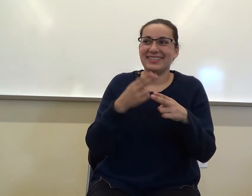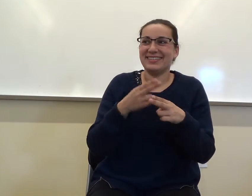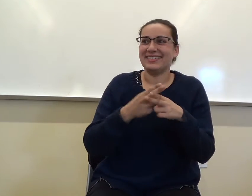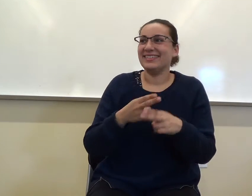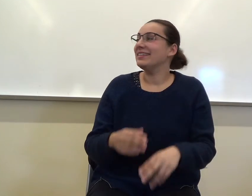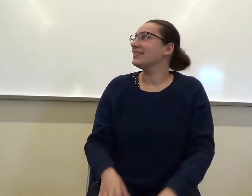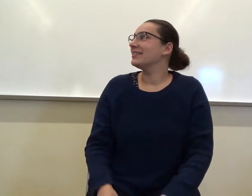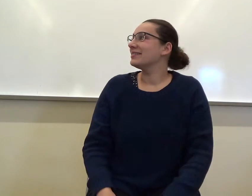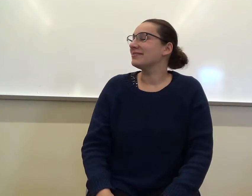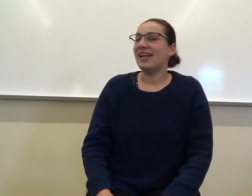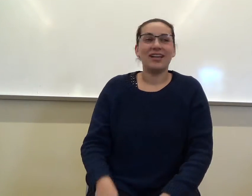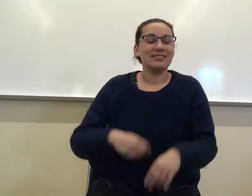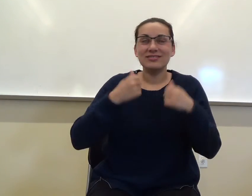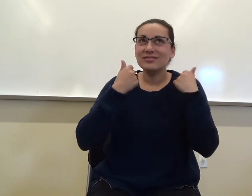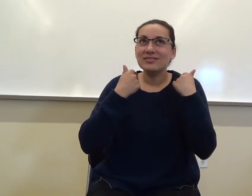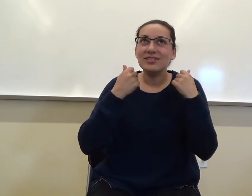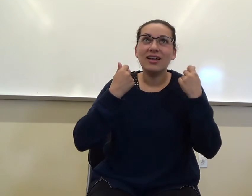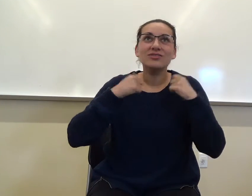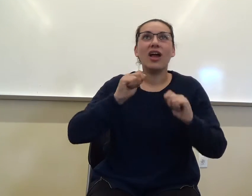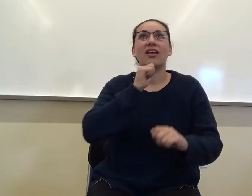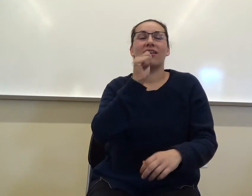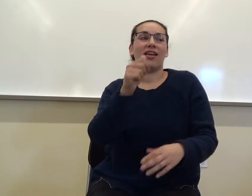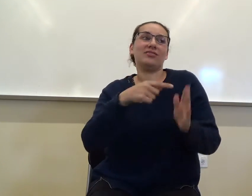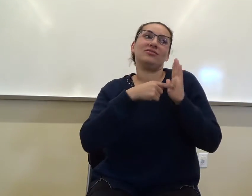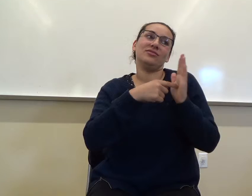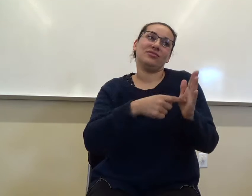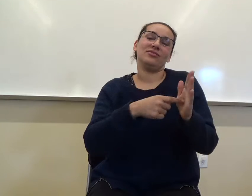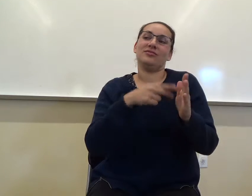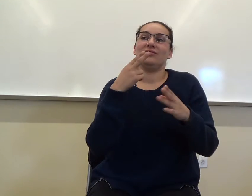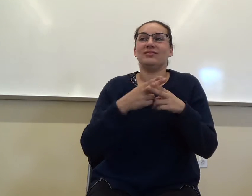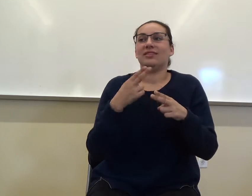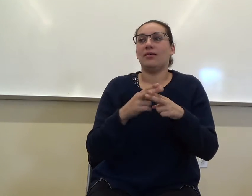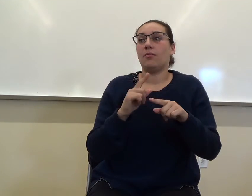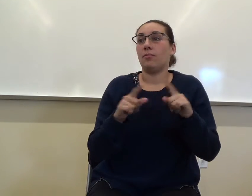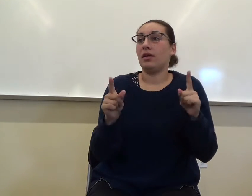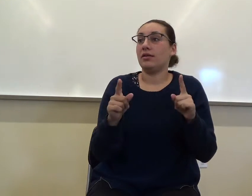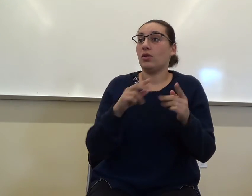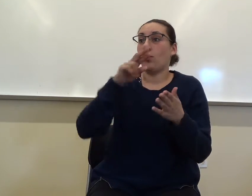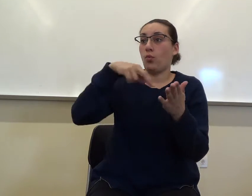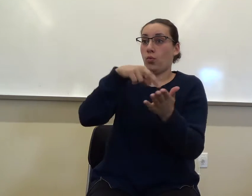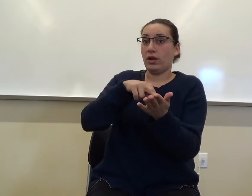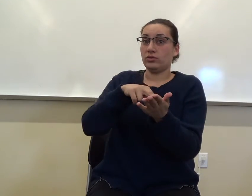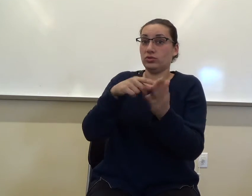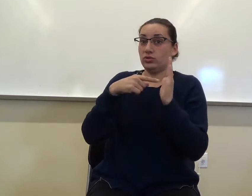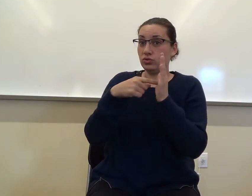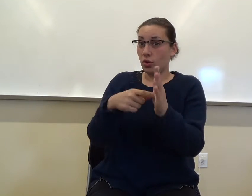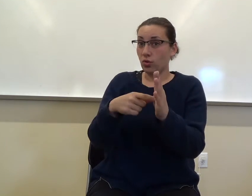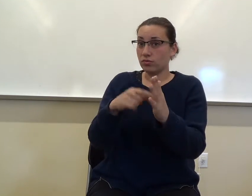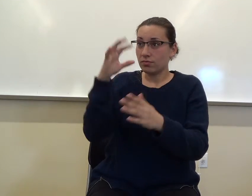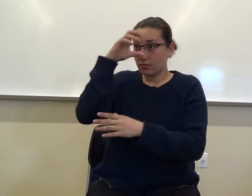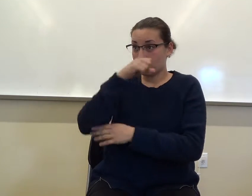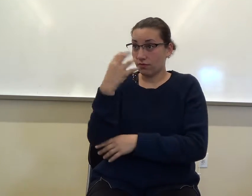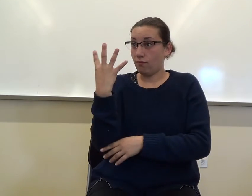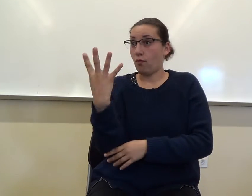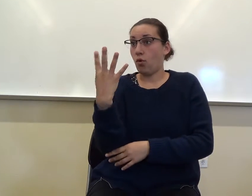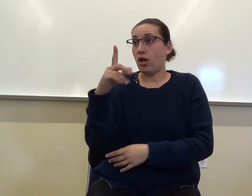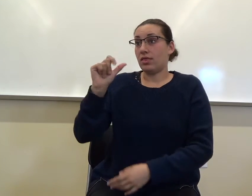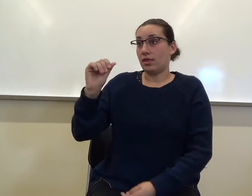not to get the person's name who's not here. Our records now show that you have now missed 4 labs. I'm writing to remind you that if you